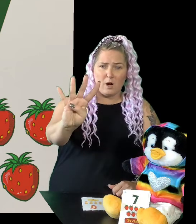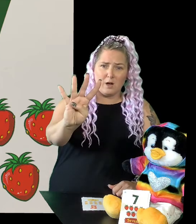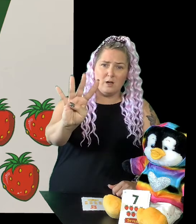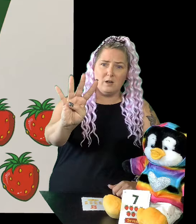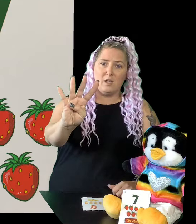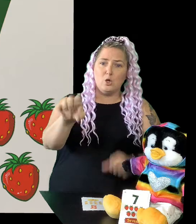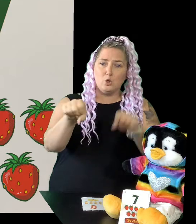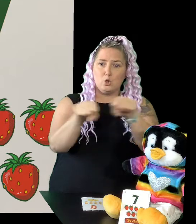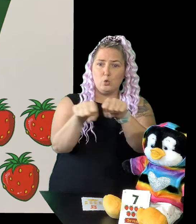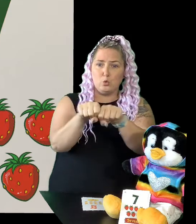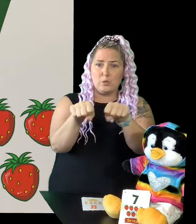4 shoes,